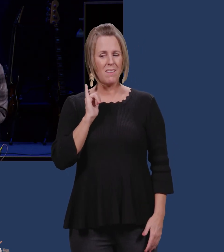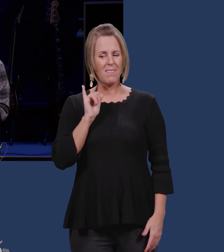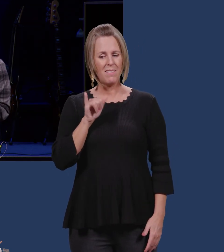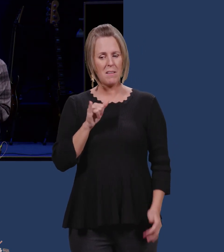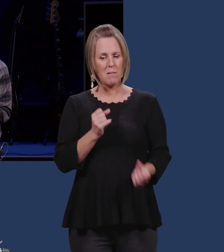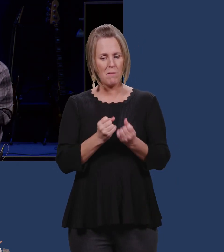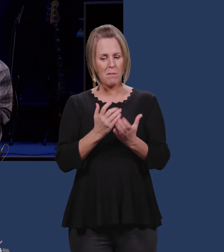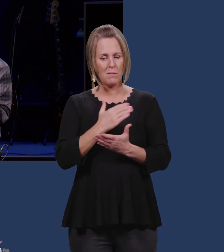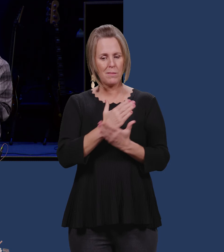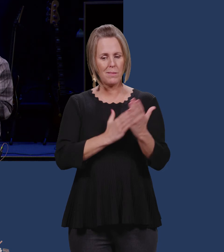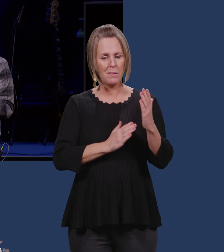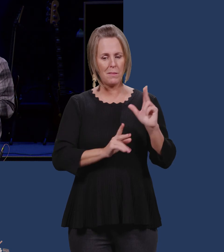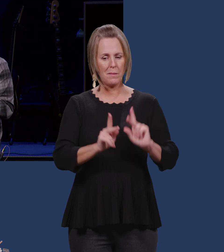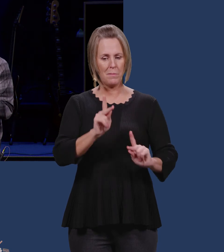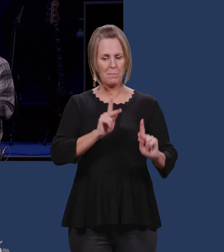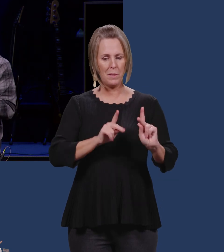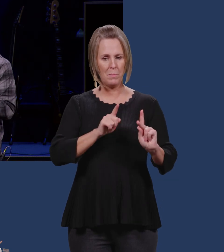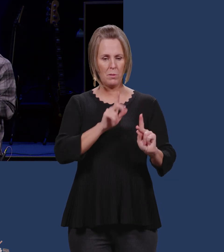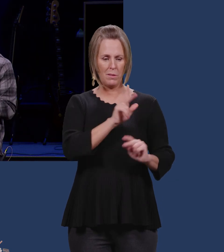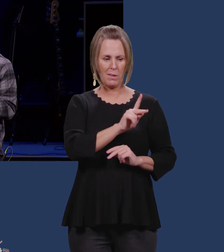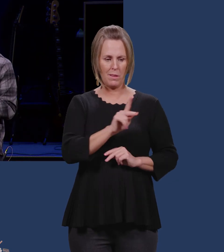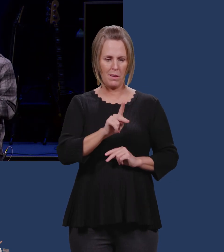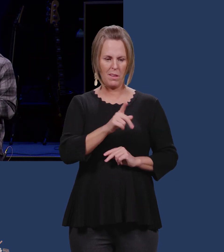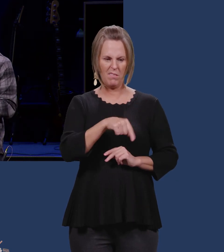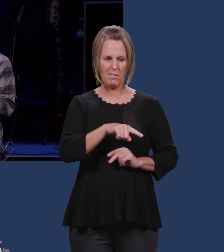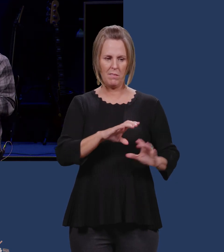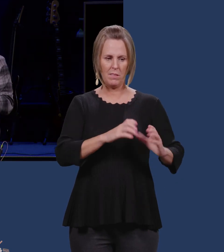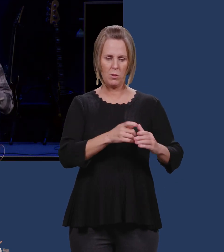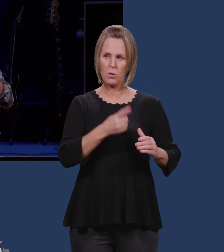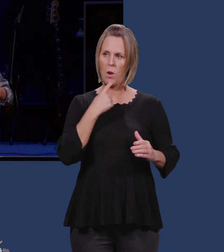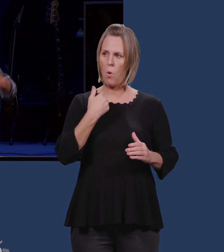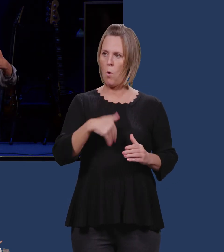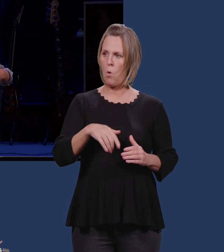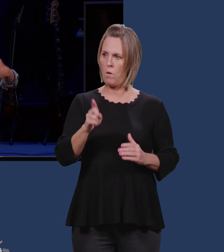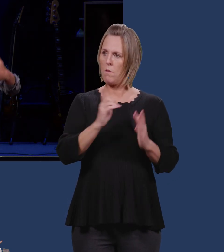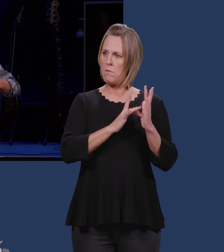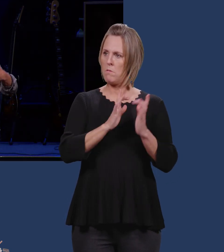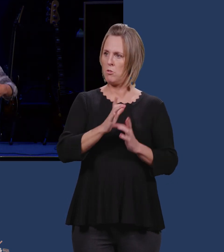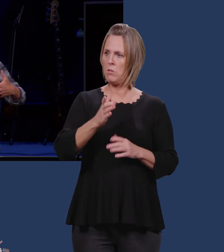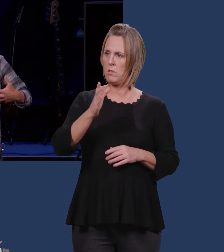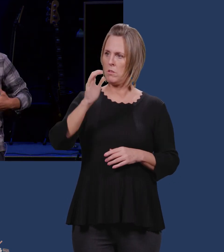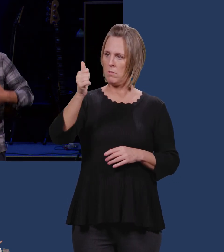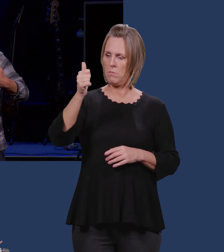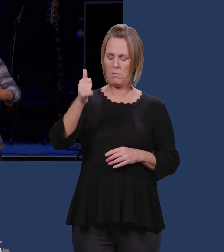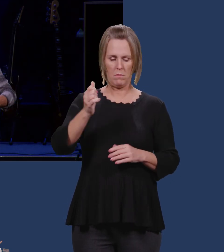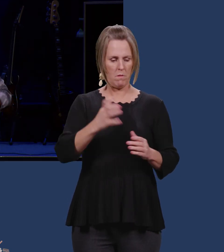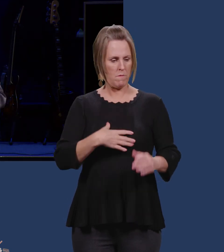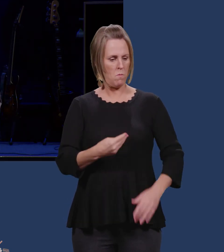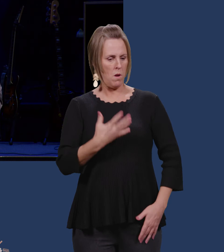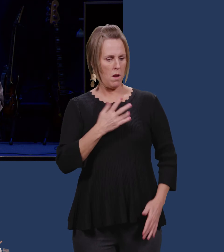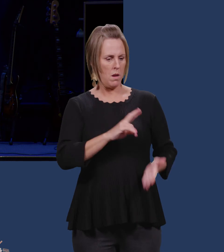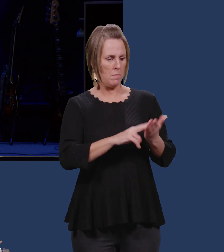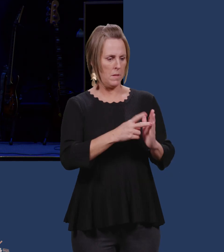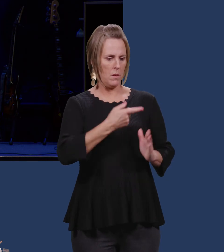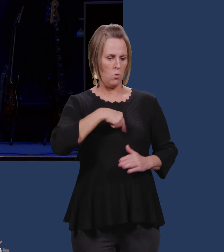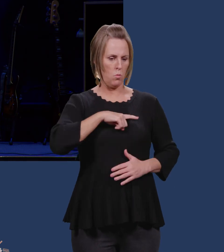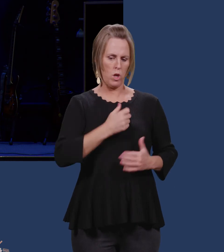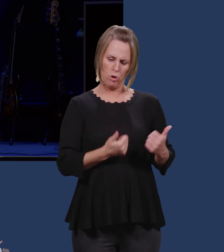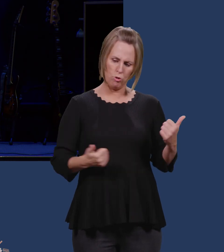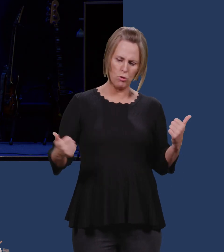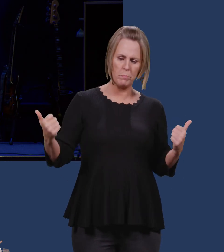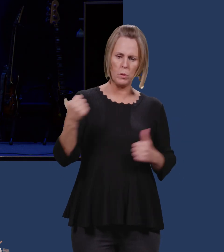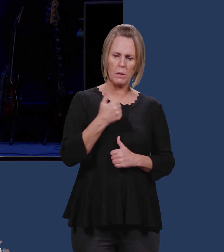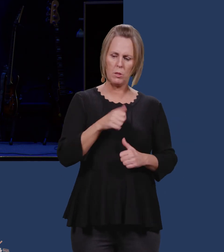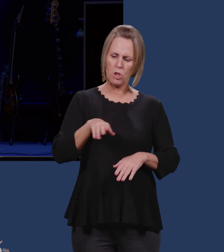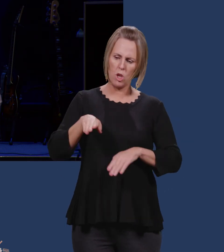people to idealize whiteness. To say that because God came and because God came in Jesus as